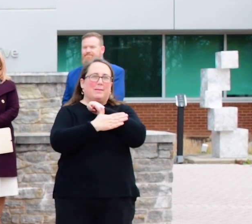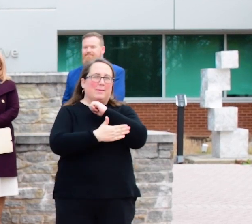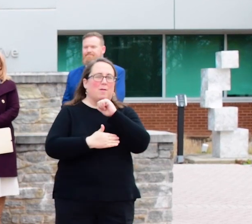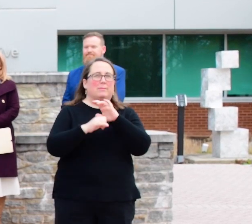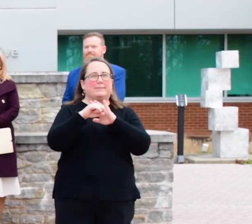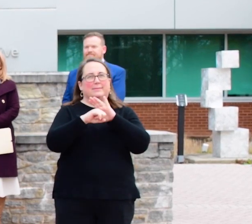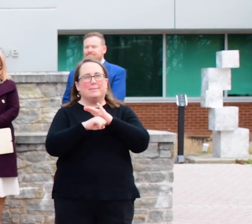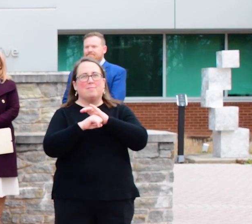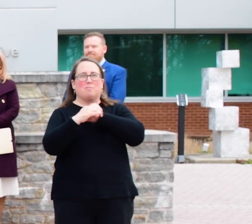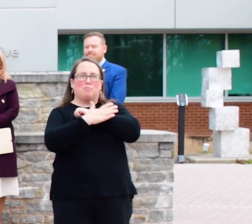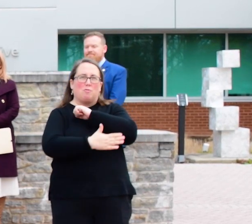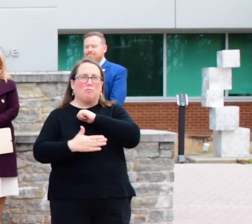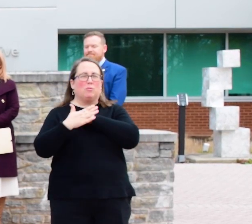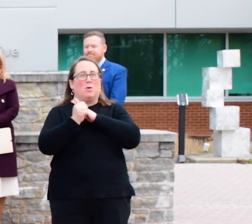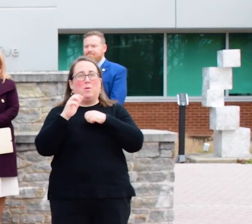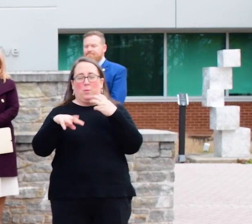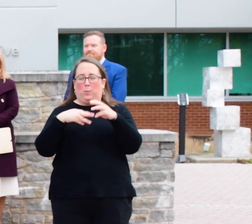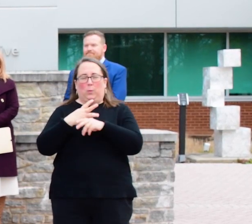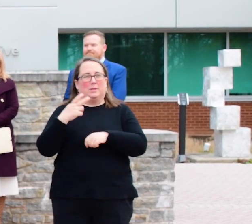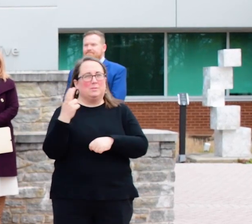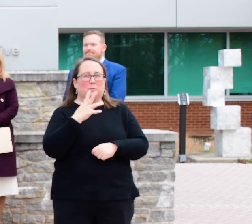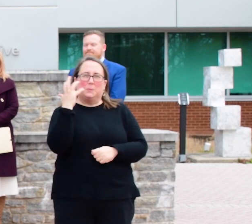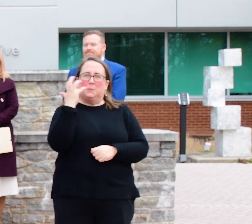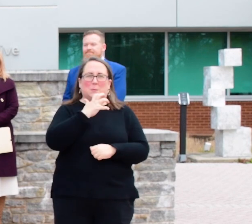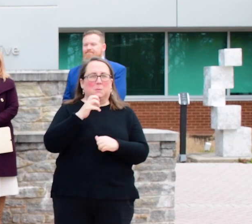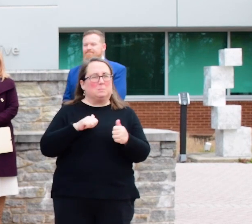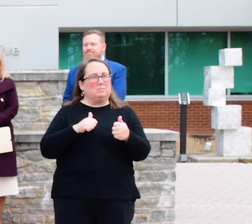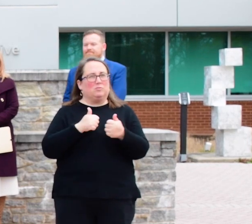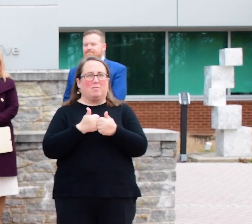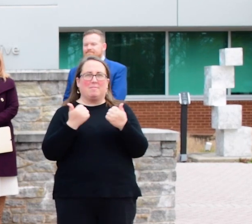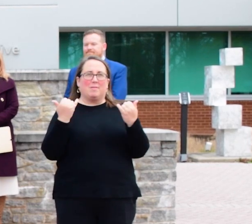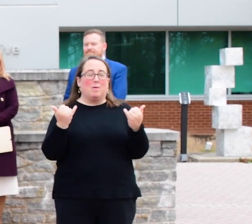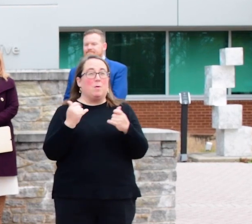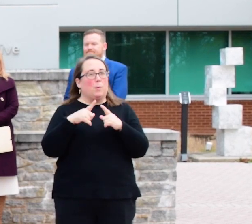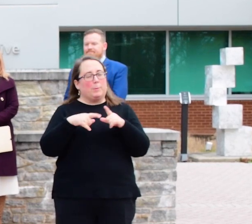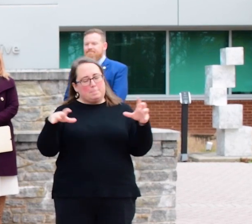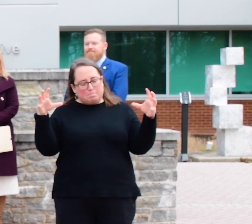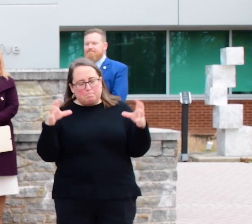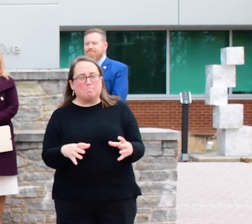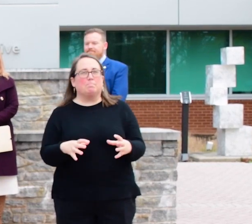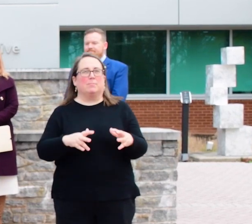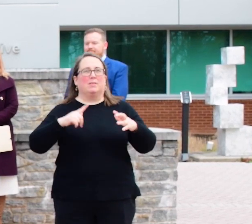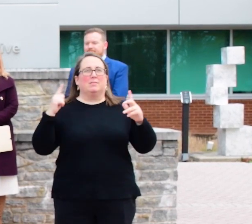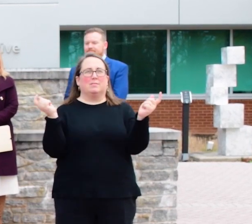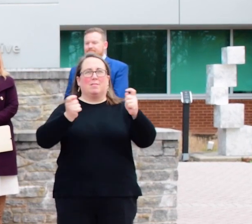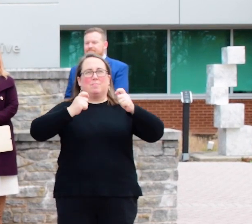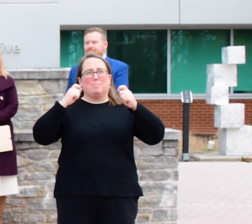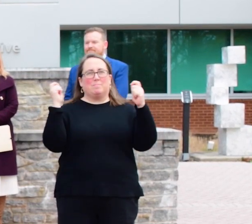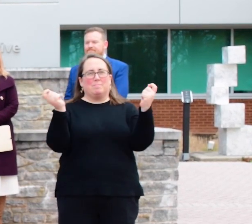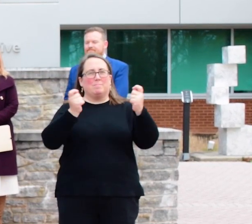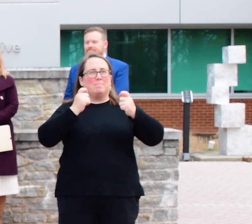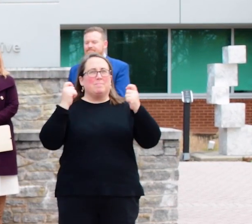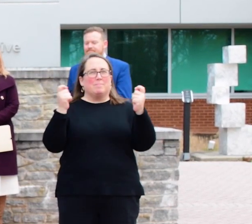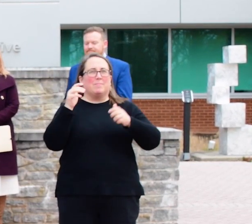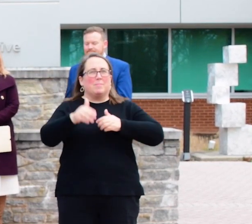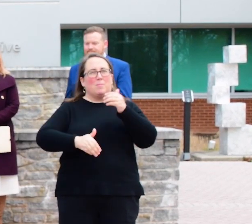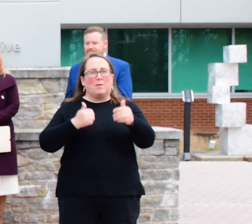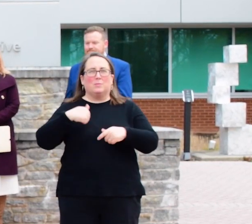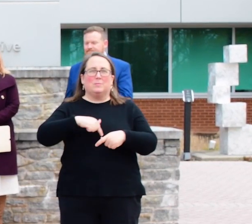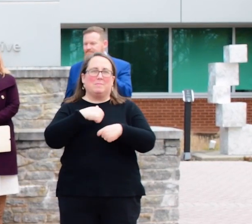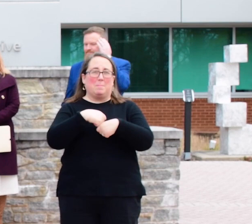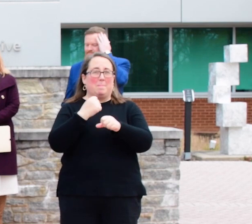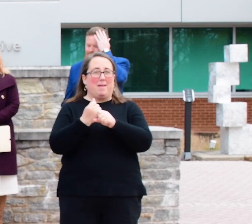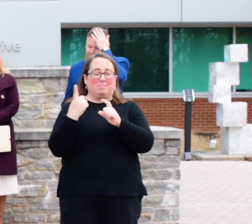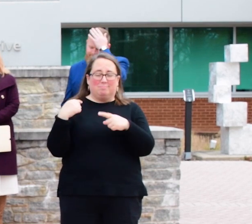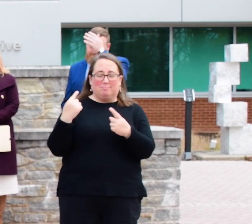our nation, our world history, when we can come together and celebrate the progress that we've made